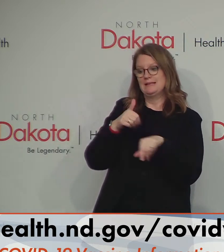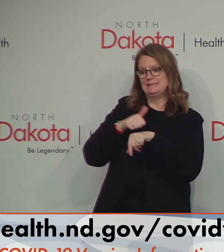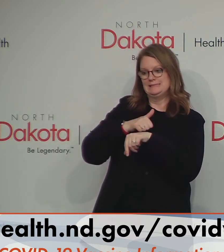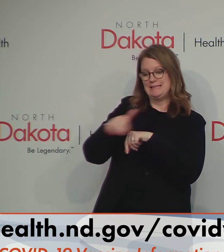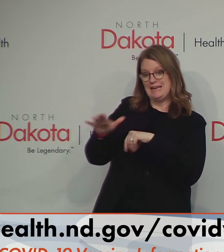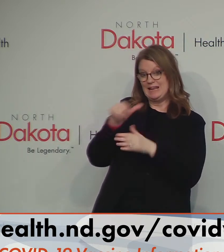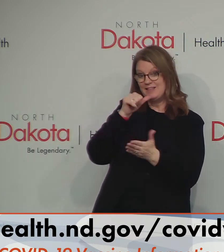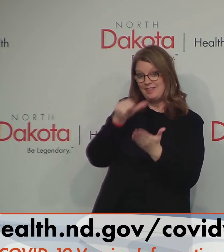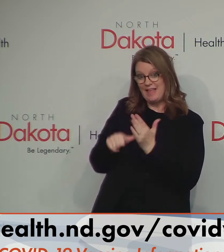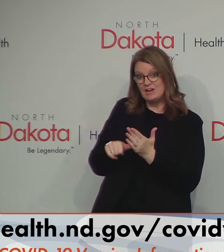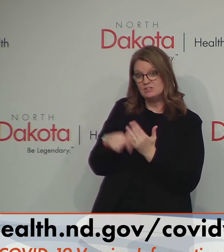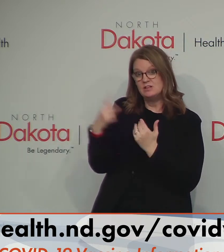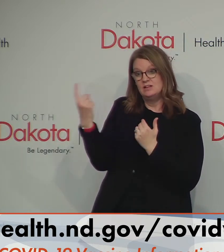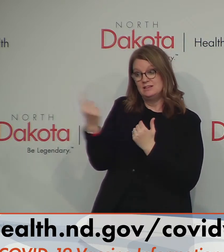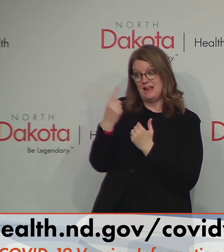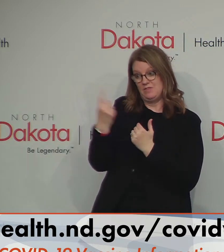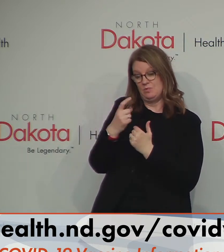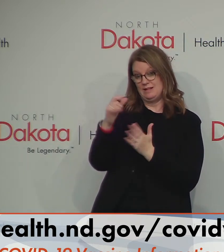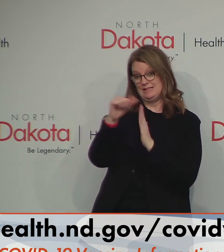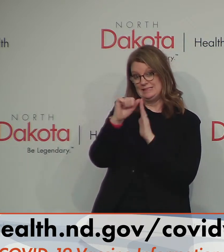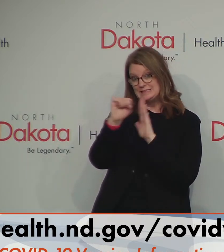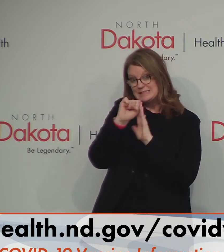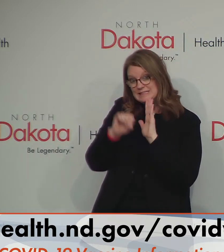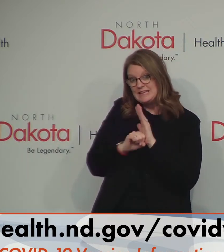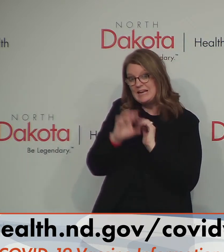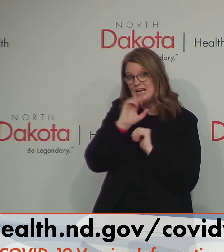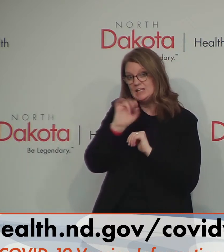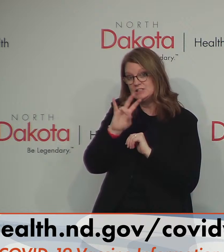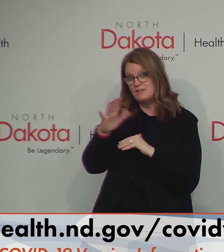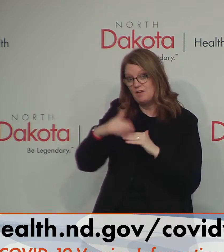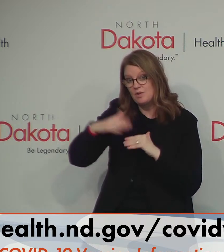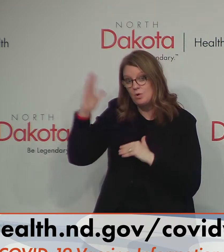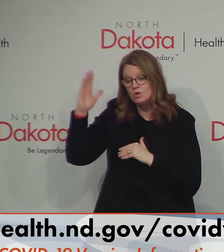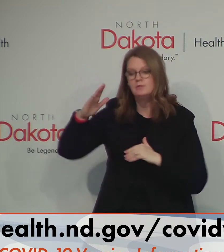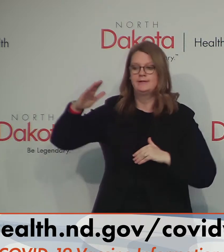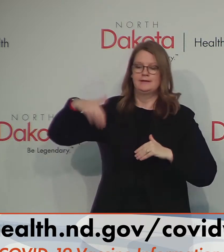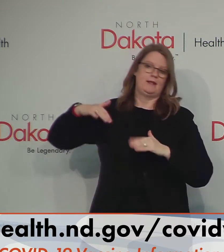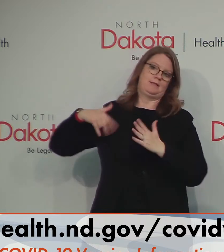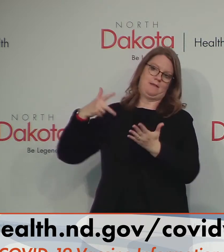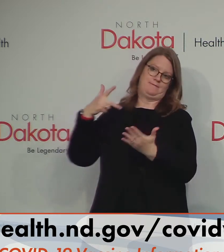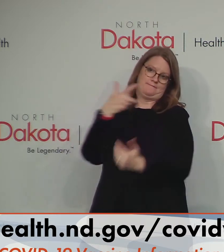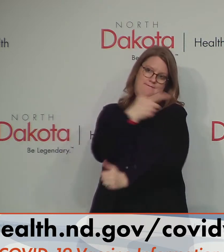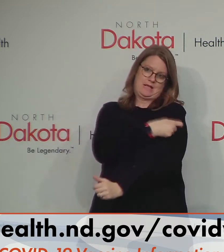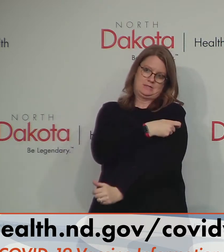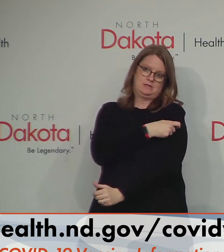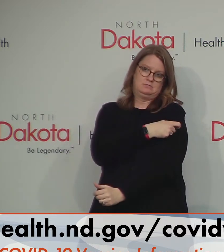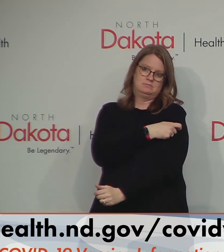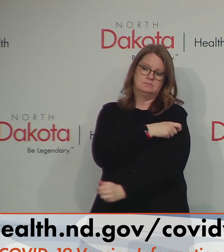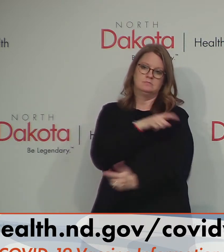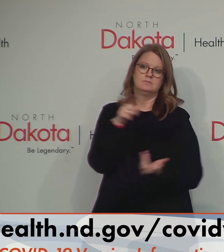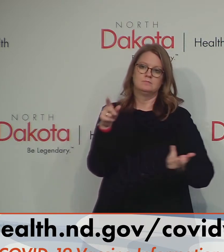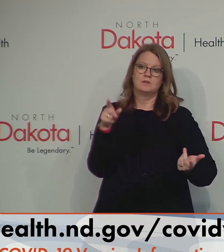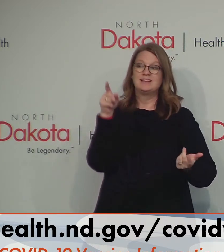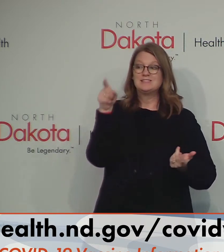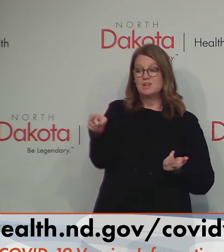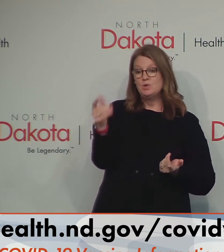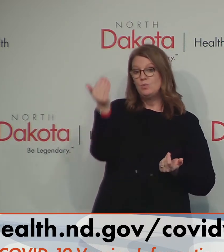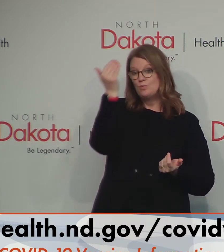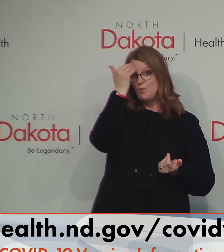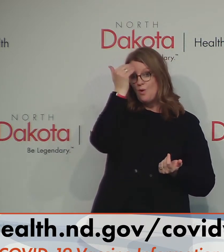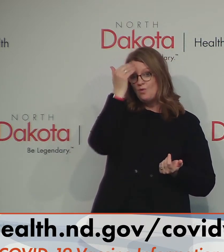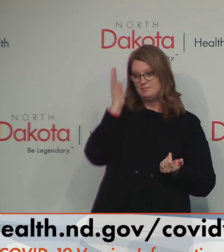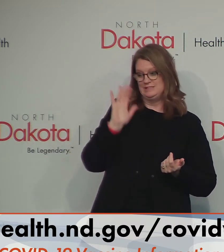direct letters to everybody in the state 75 and older who has not yet been vaccinated to make sure they know, their turn is